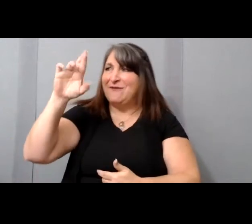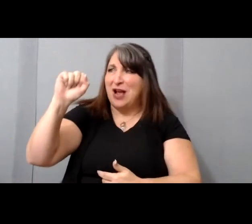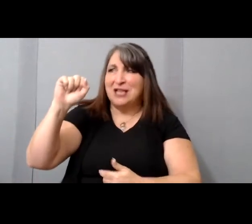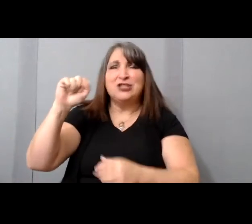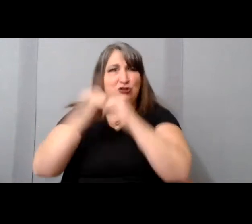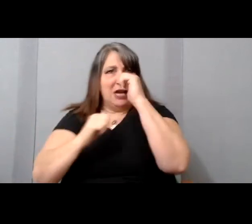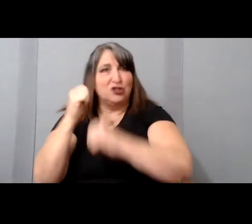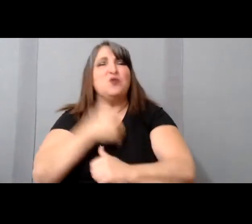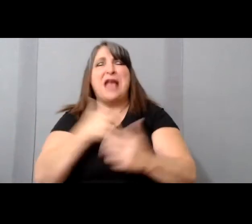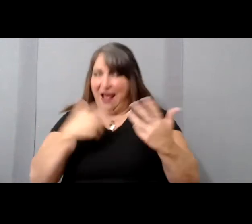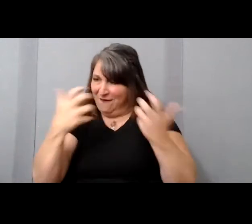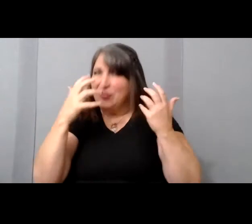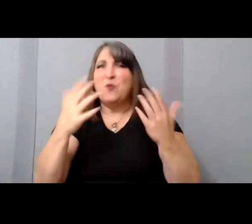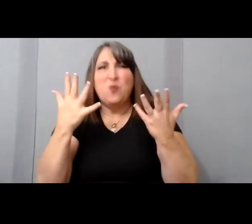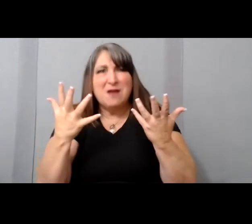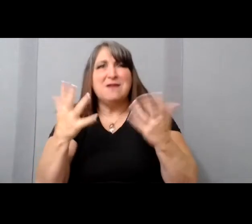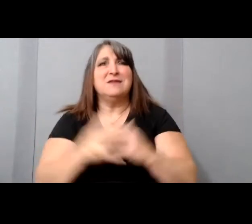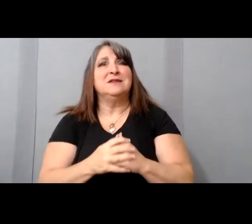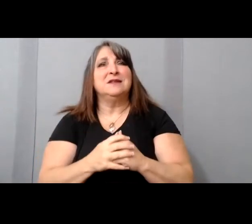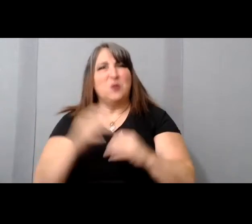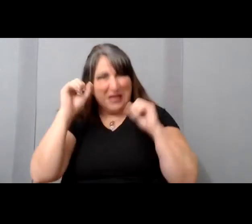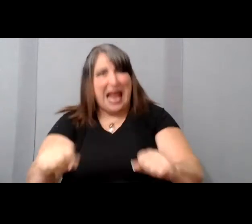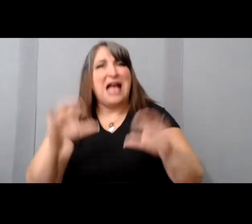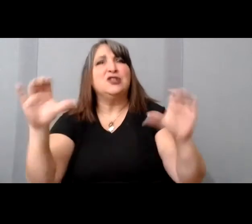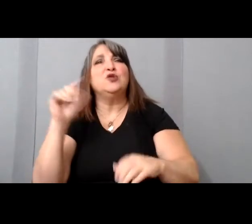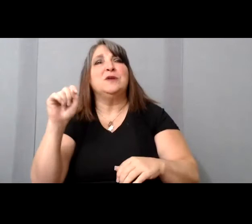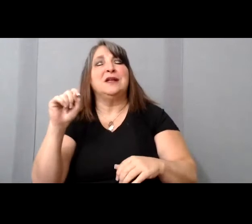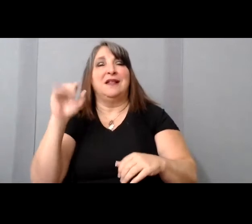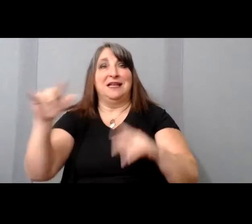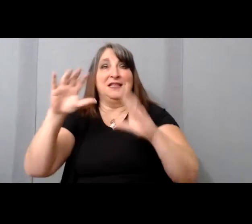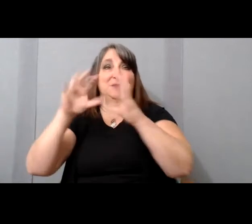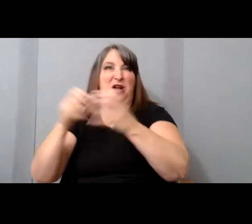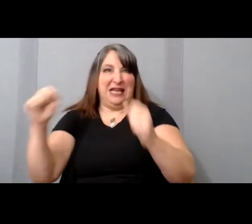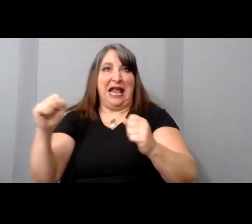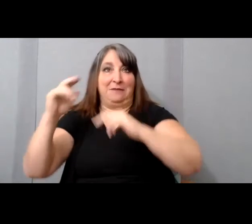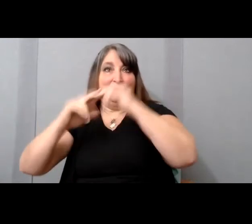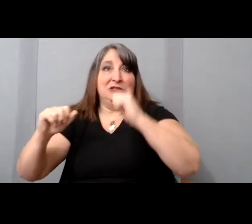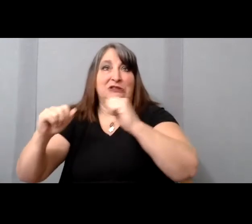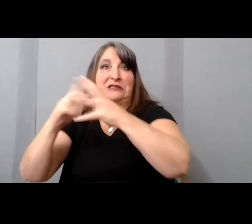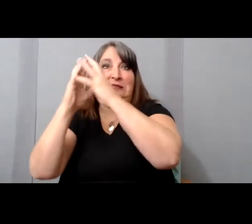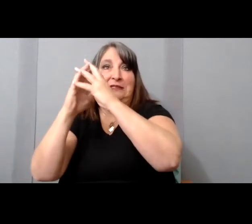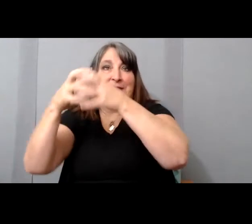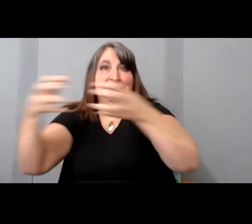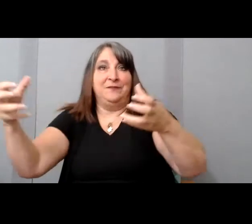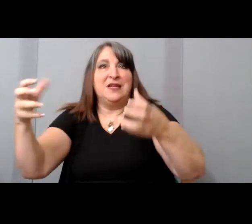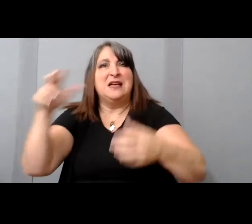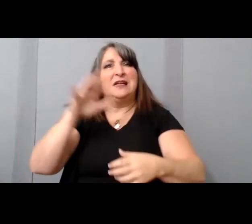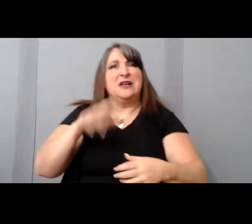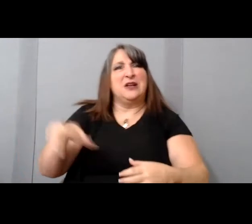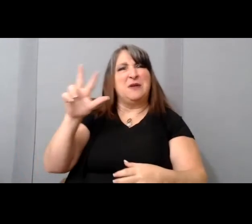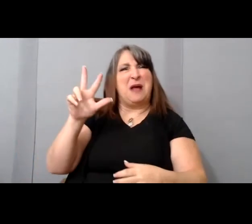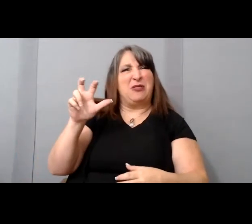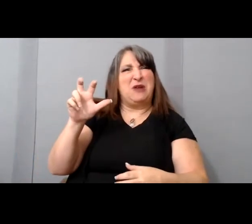that we can do it. And I know this party can build. Now, I did a little calculations, and if 300 of us, which is about 300 people on the